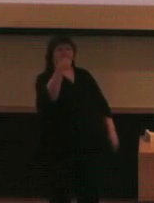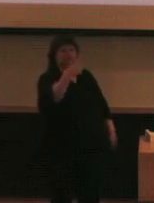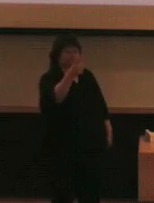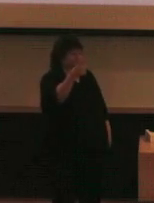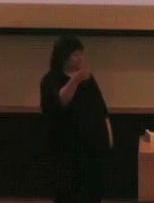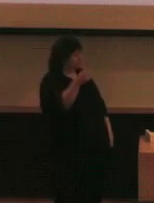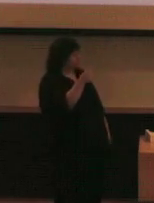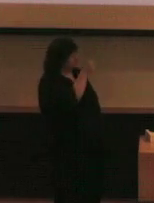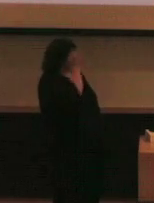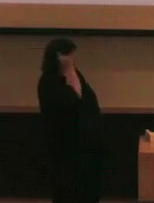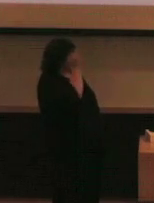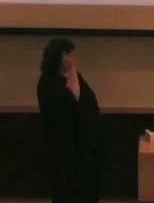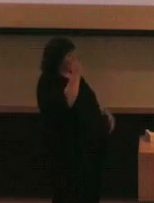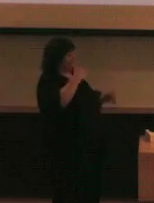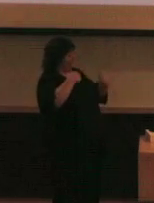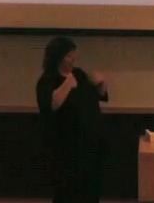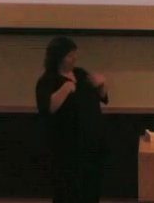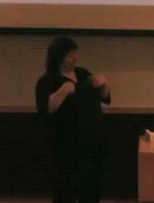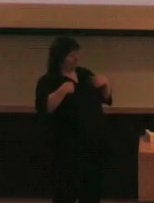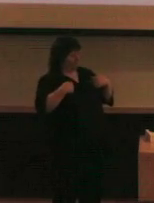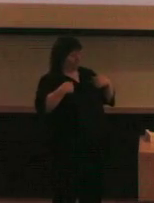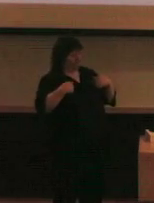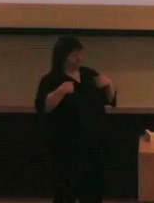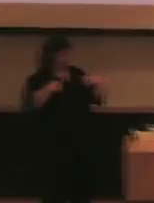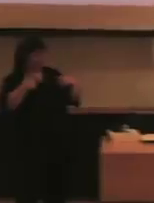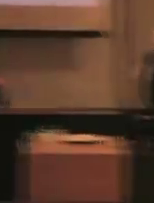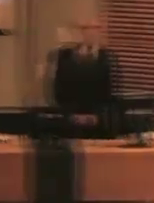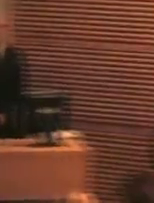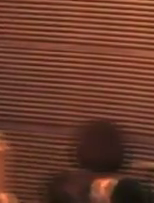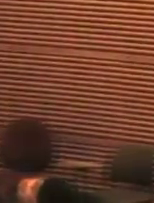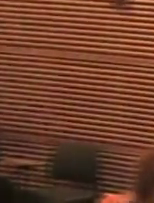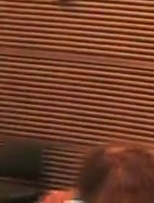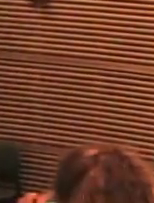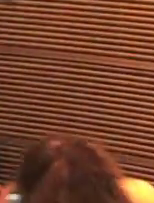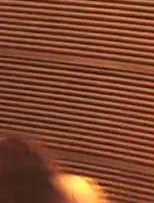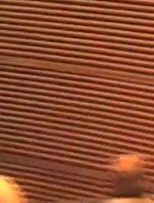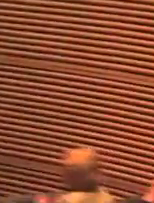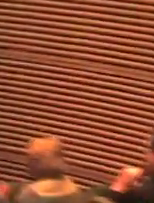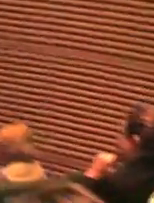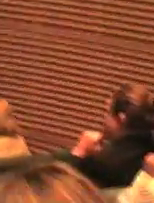So Greg, I'm in a concrete mode right now, so if I come into your